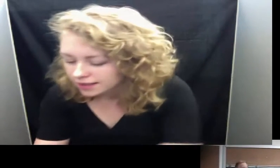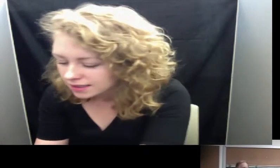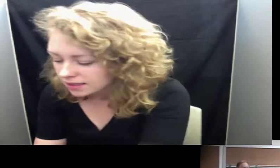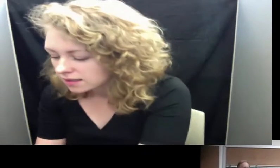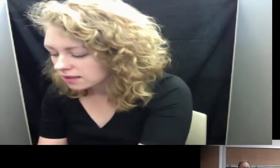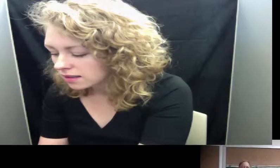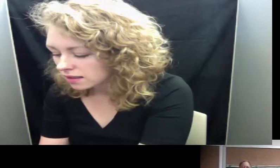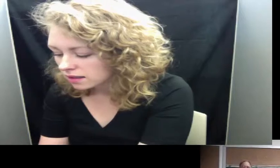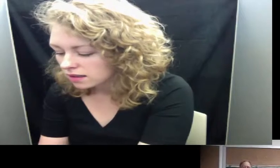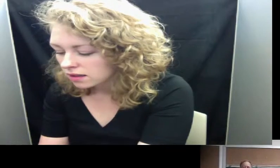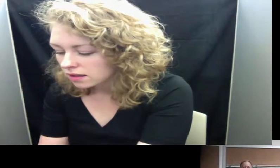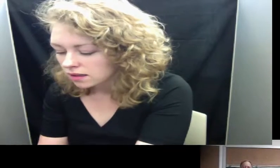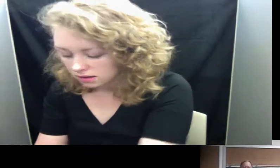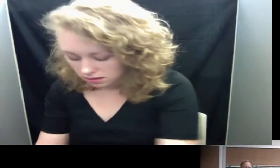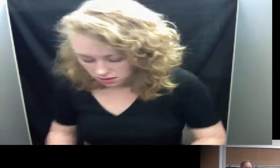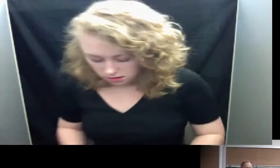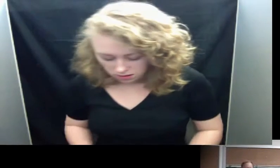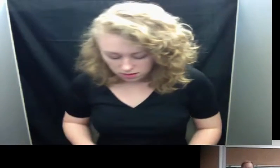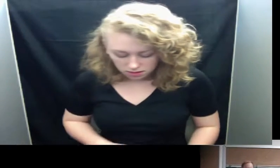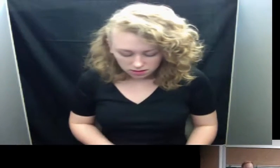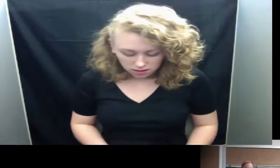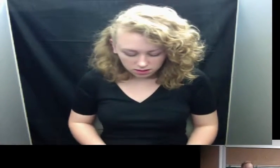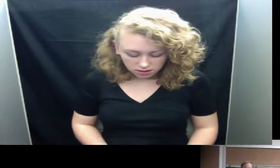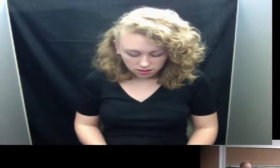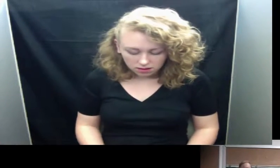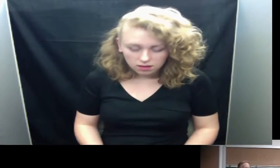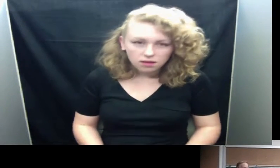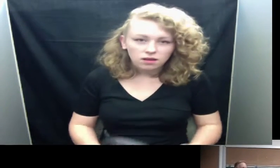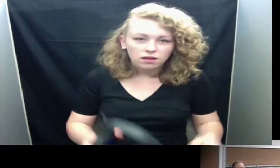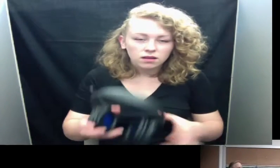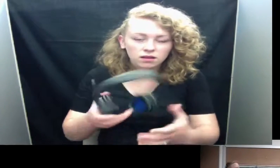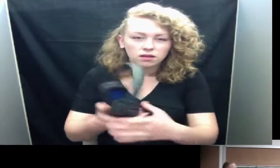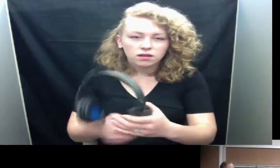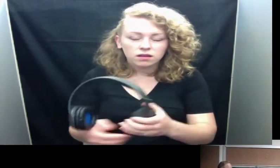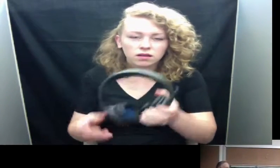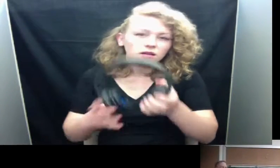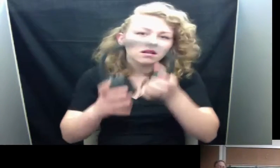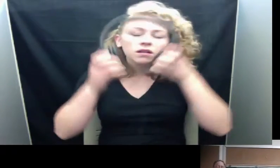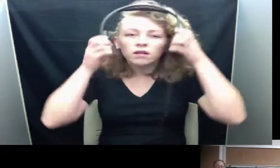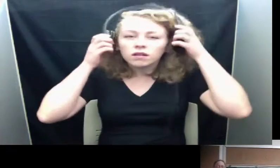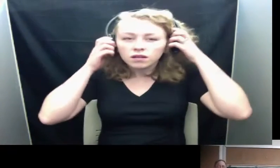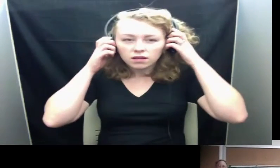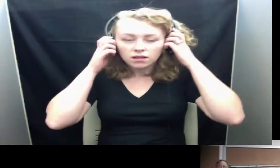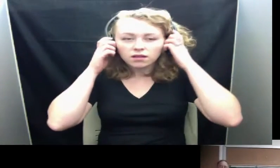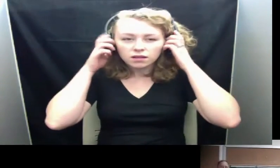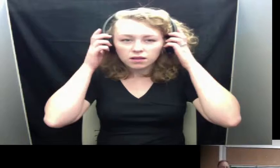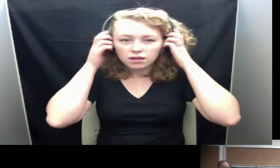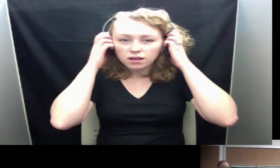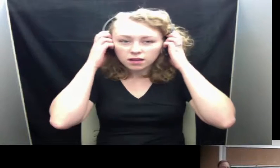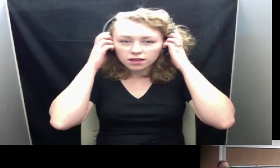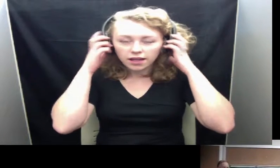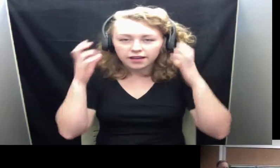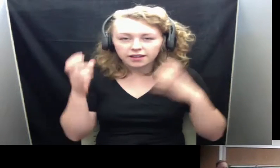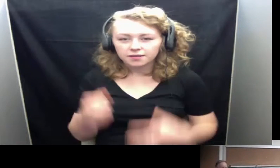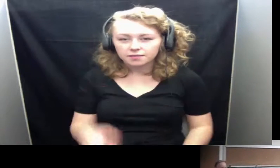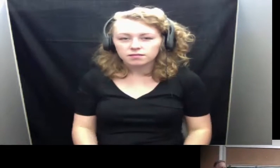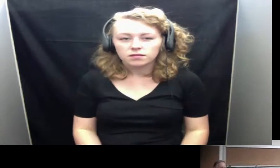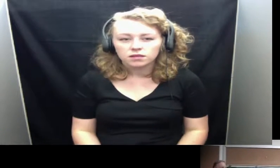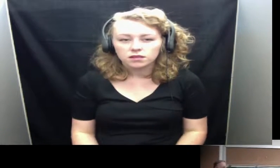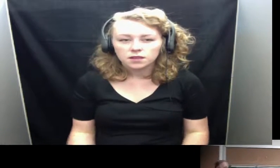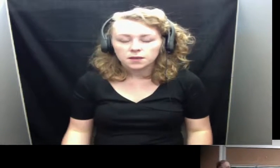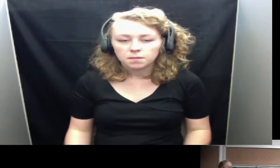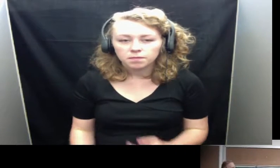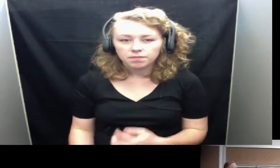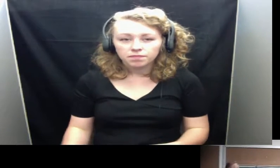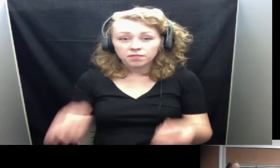should be able to put it on the number line where it belongs. Now, first of all, you might be asking yourself, what is a number line?